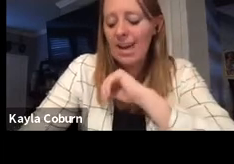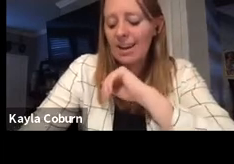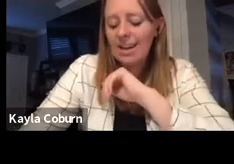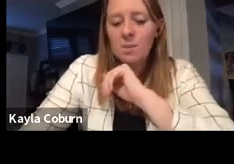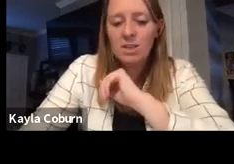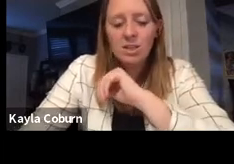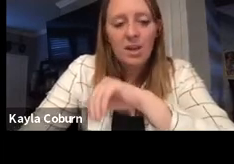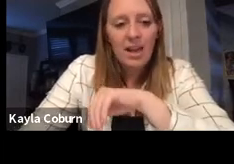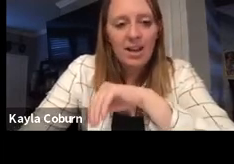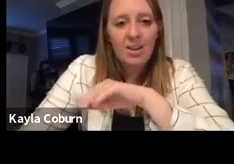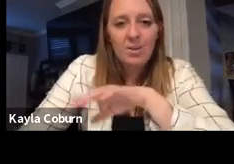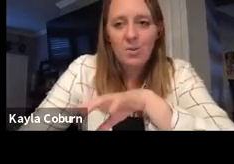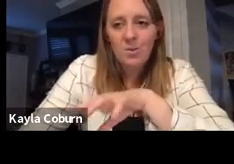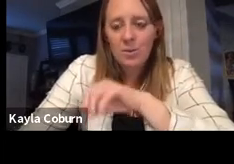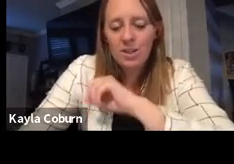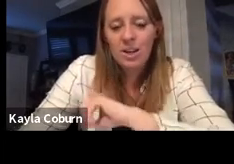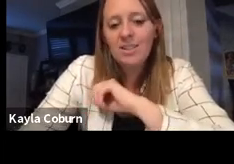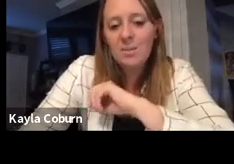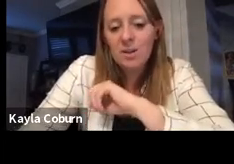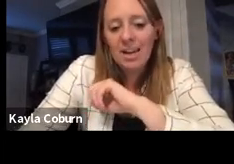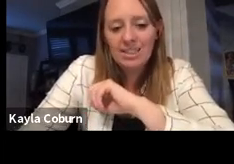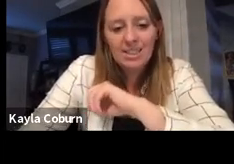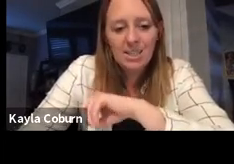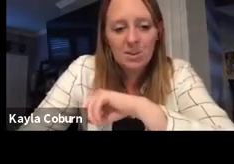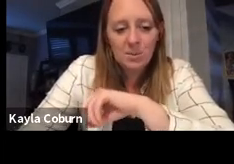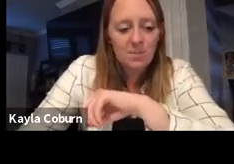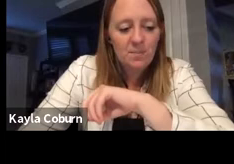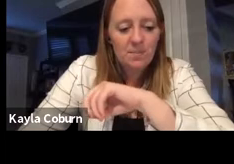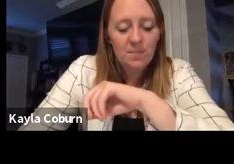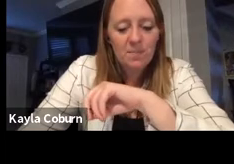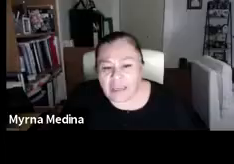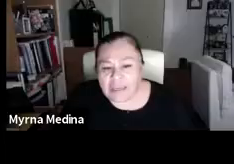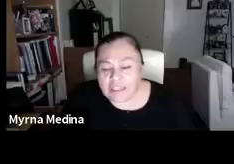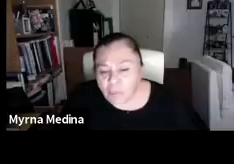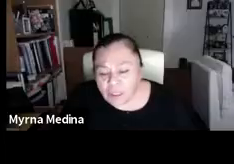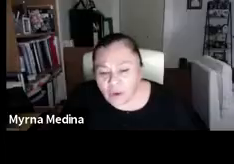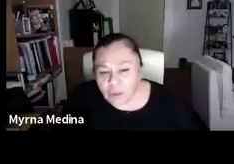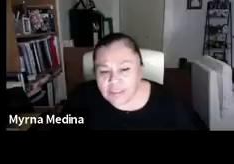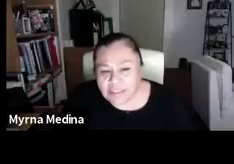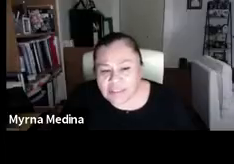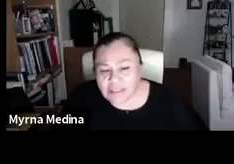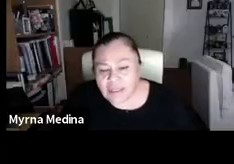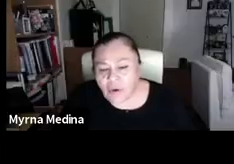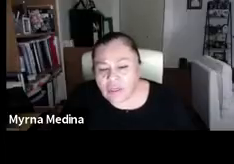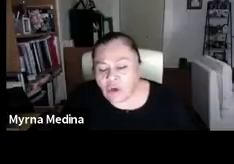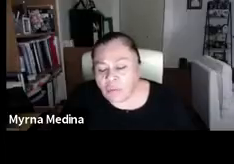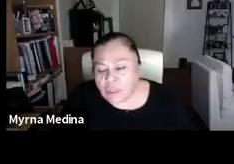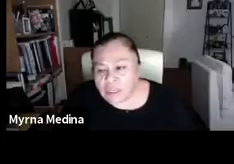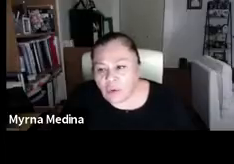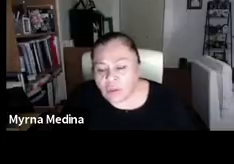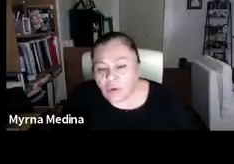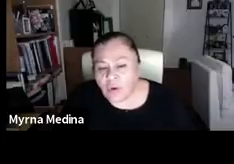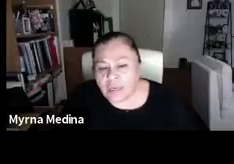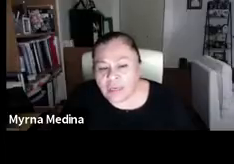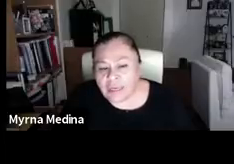communicate as much as you can when the child communicates to you. y respondan cuando es necesario y